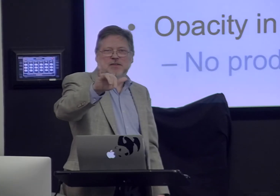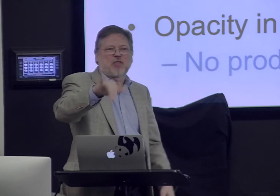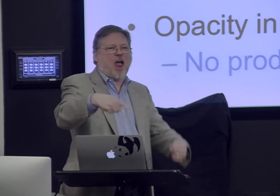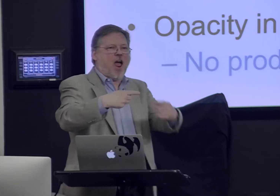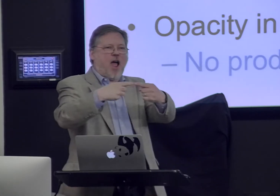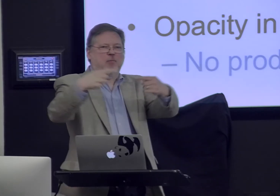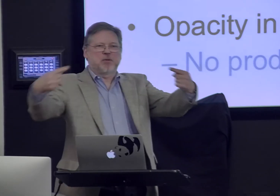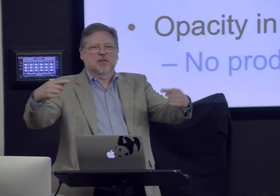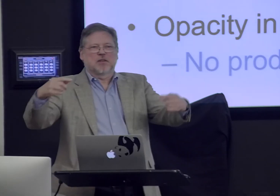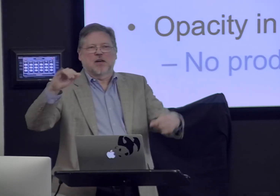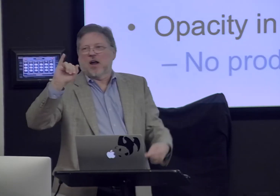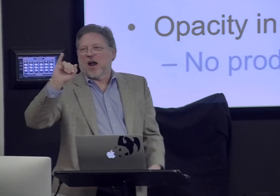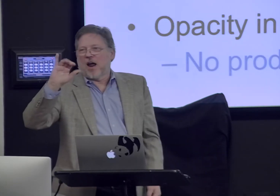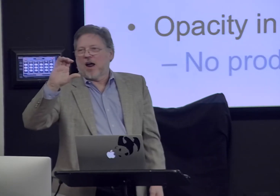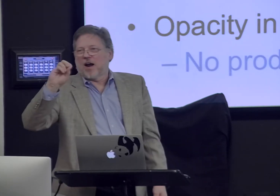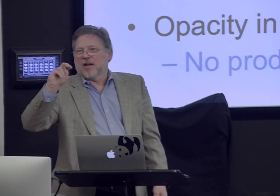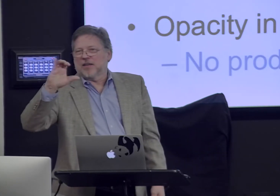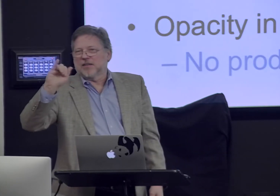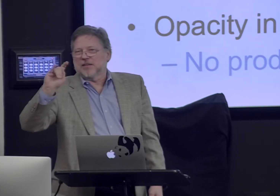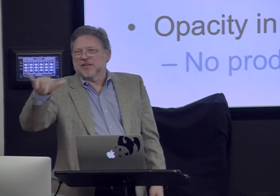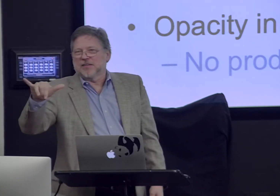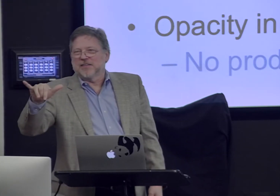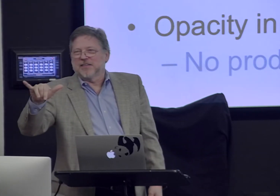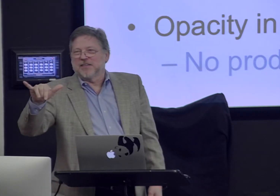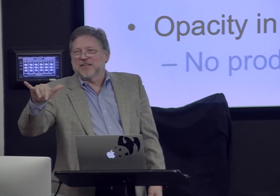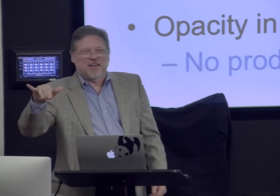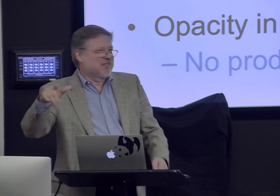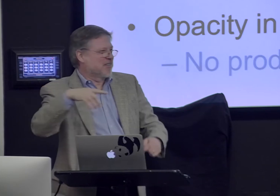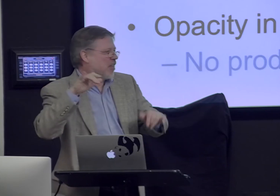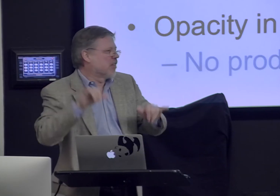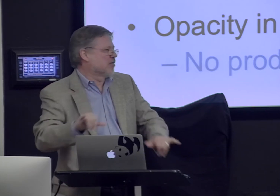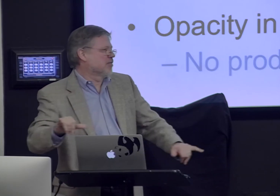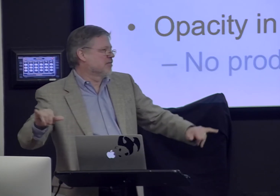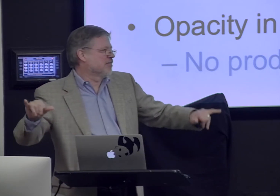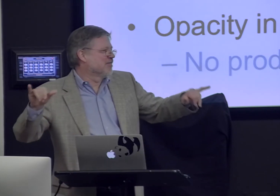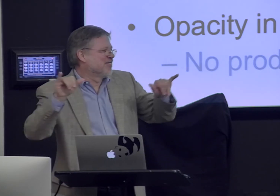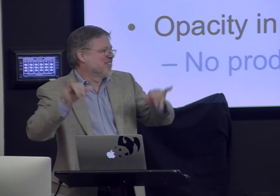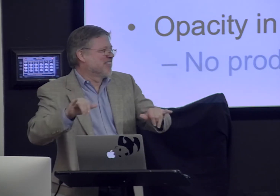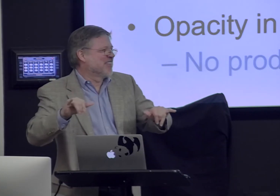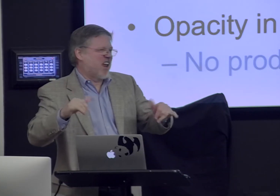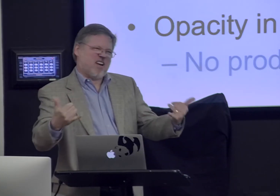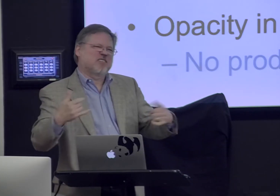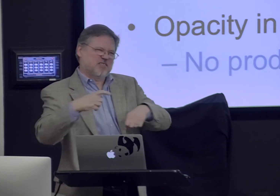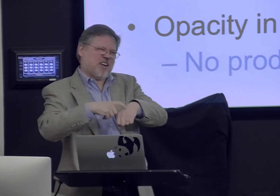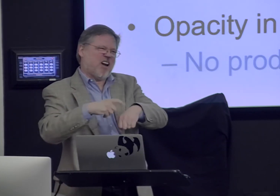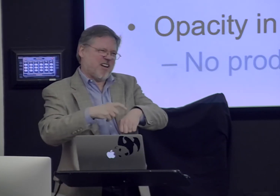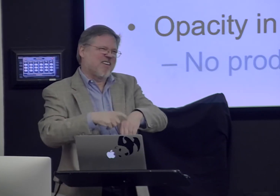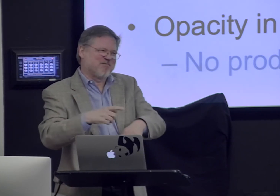This that I'm referring to is opacity, which is a contrast to iconicity.